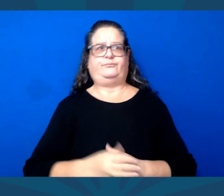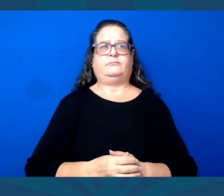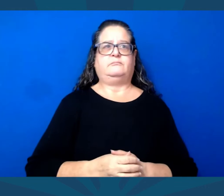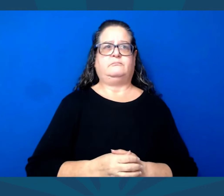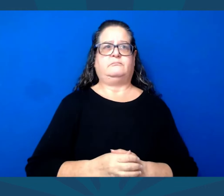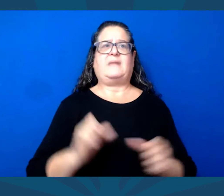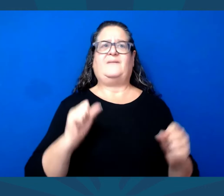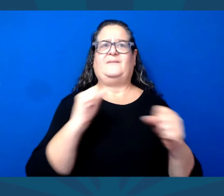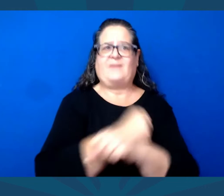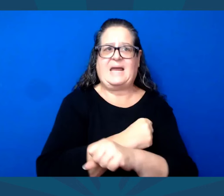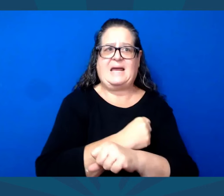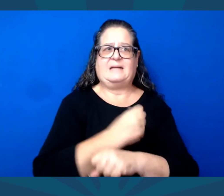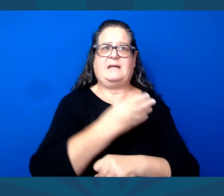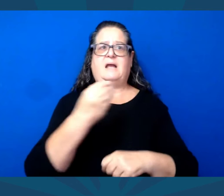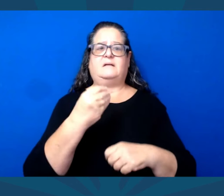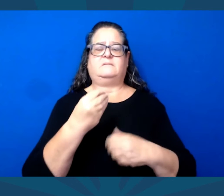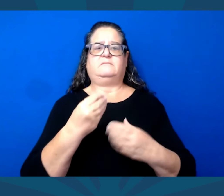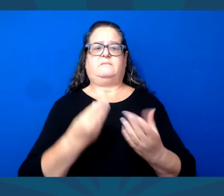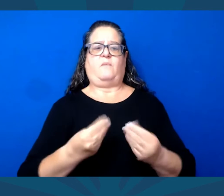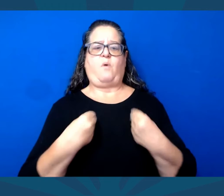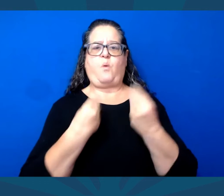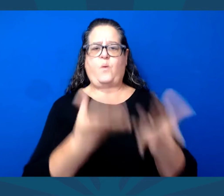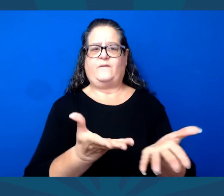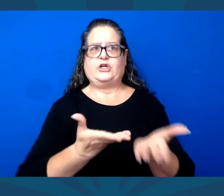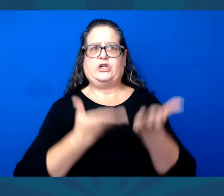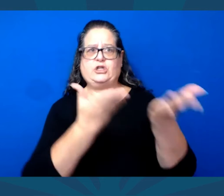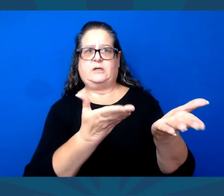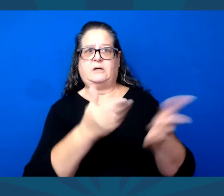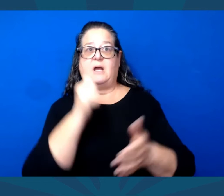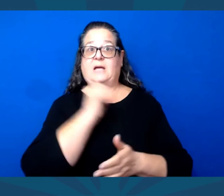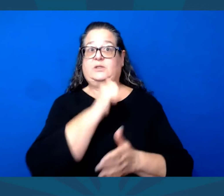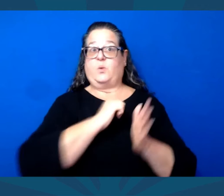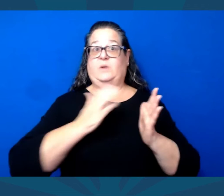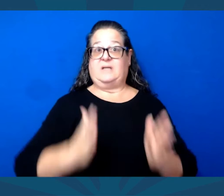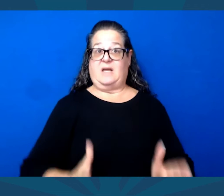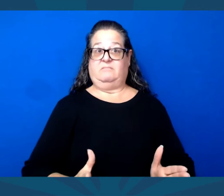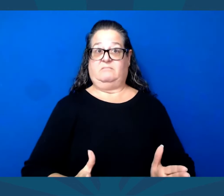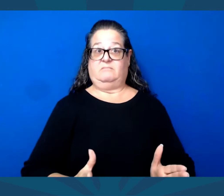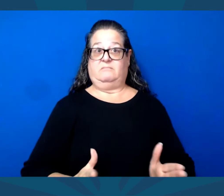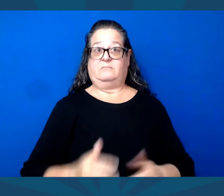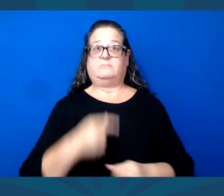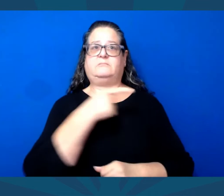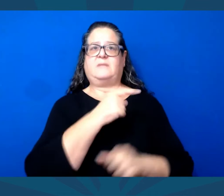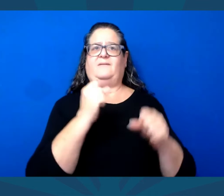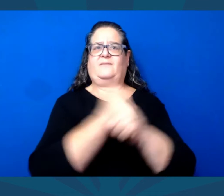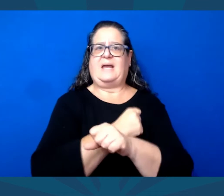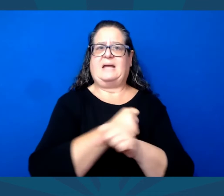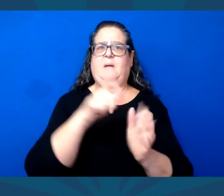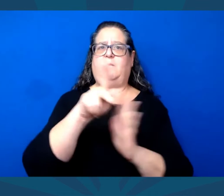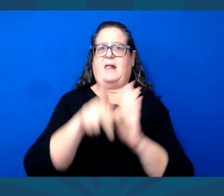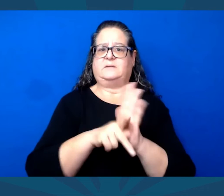T.J. Shope knows the issues very well and has fought for and delivered for